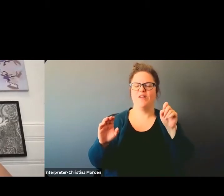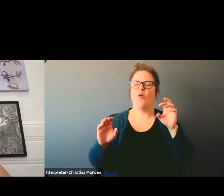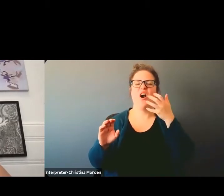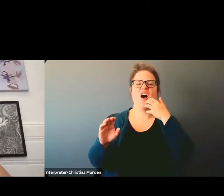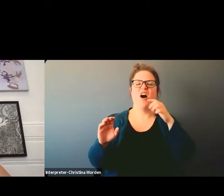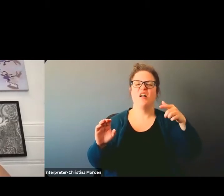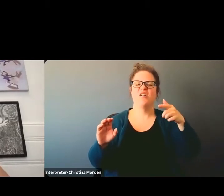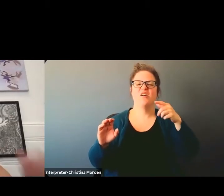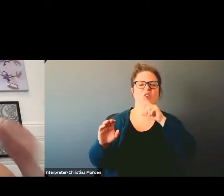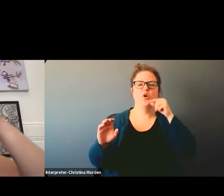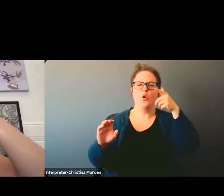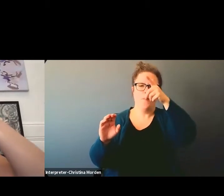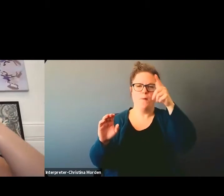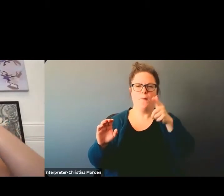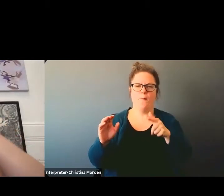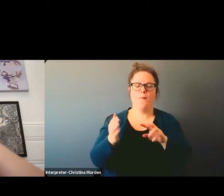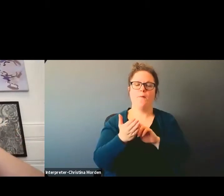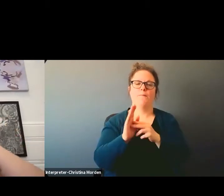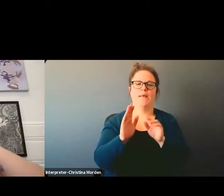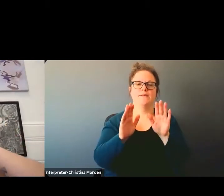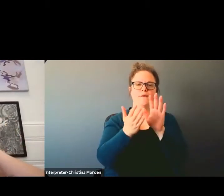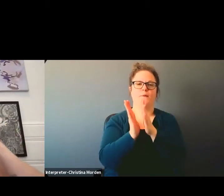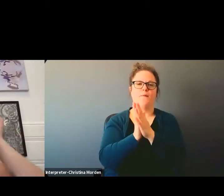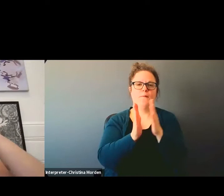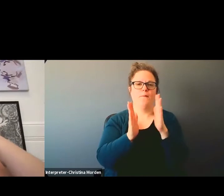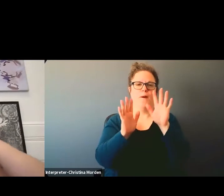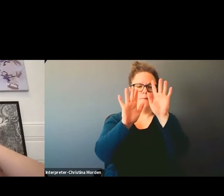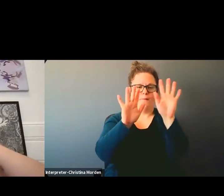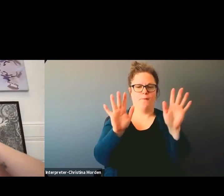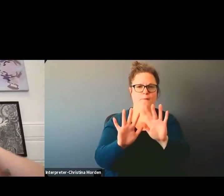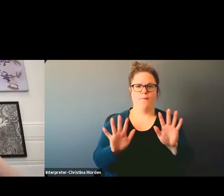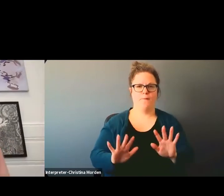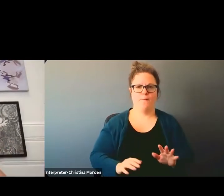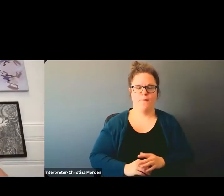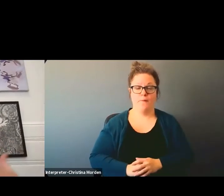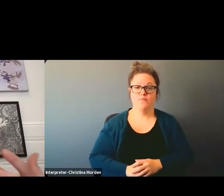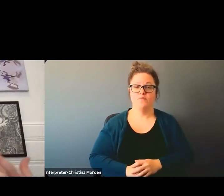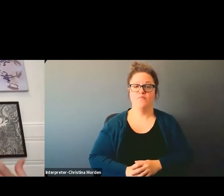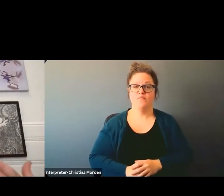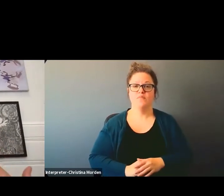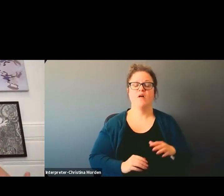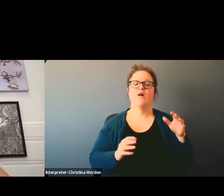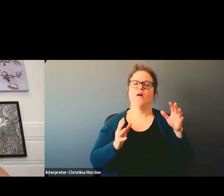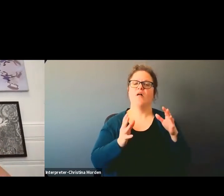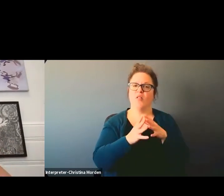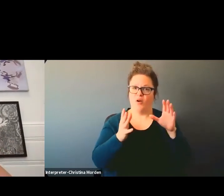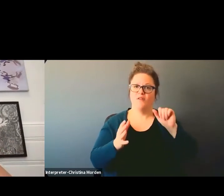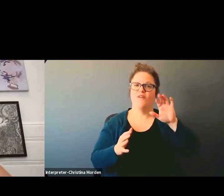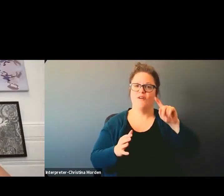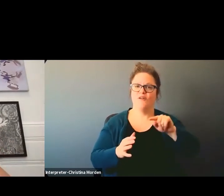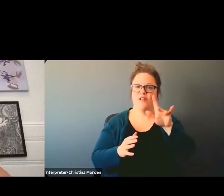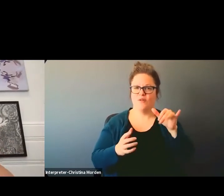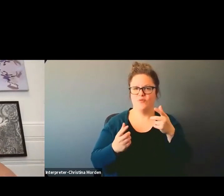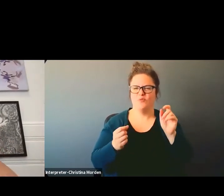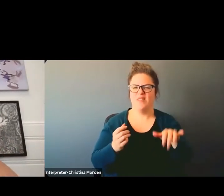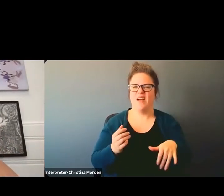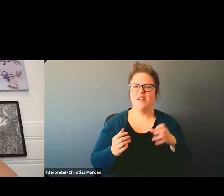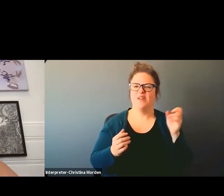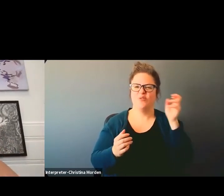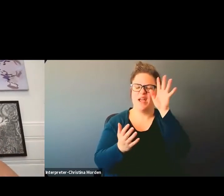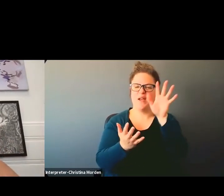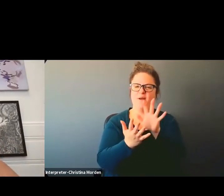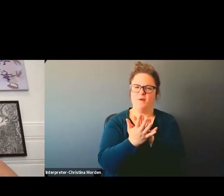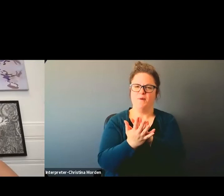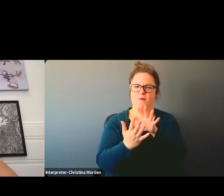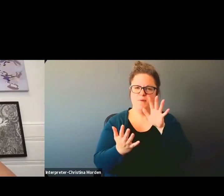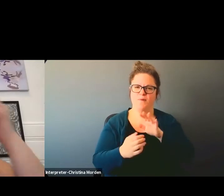And you can also, of course, use 3D printing, which a lot of major galleries have started doing, to create that raised artwork. And of course, Braille is